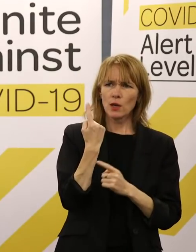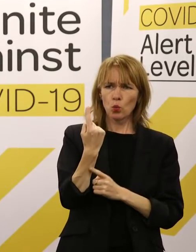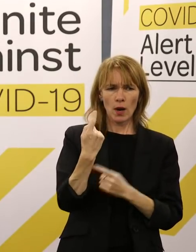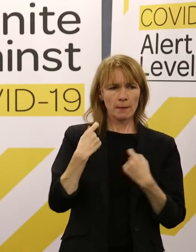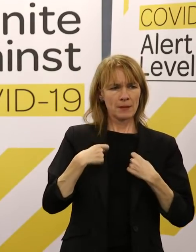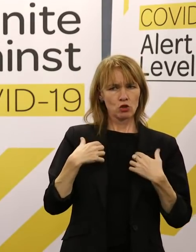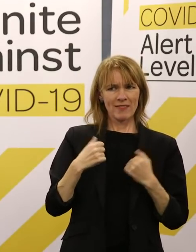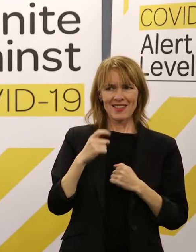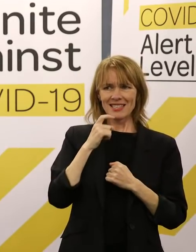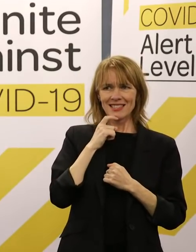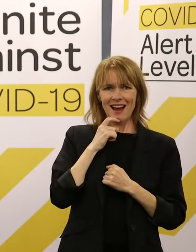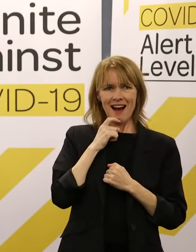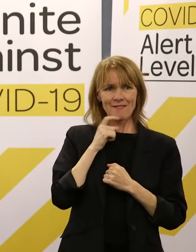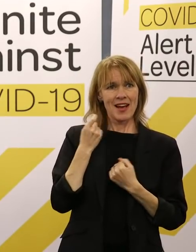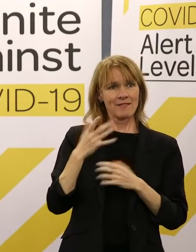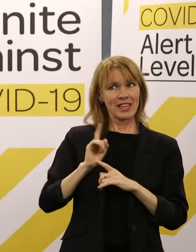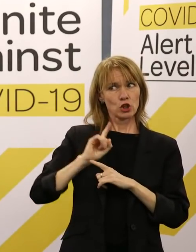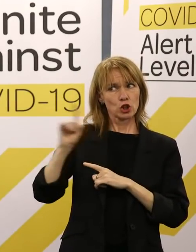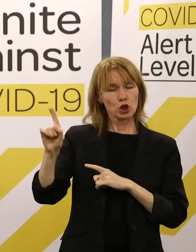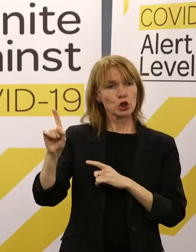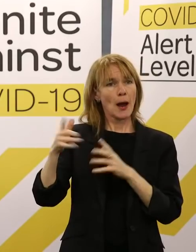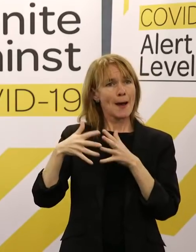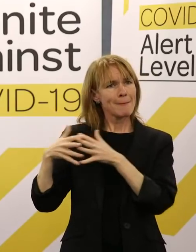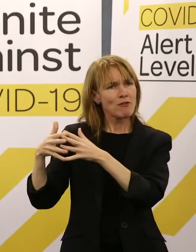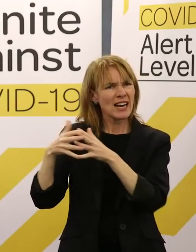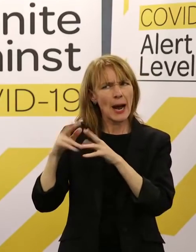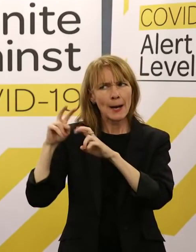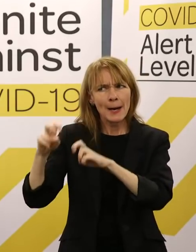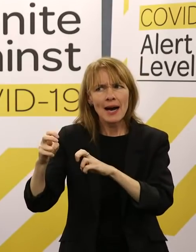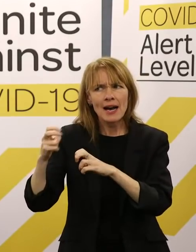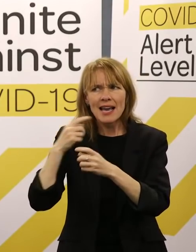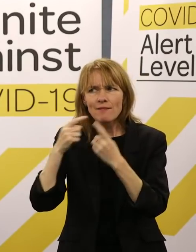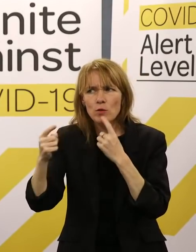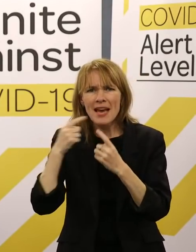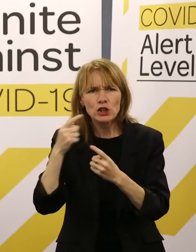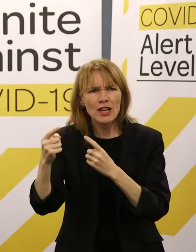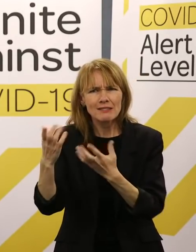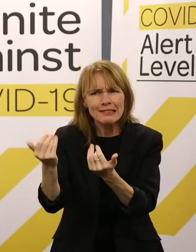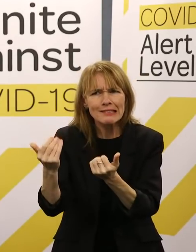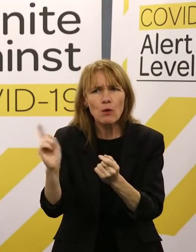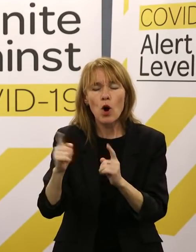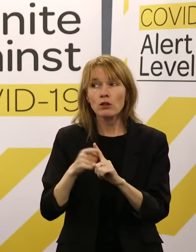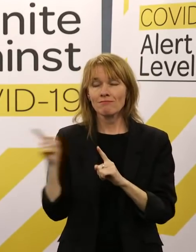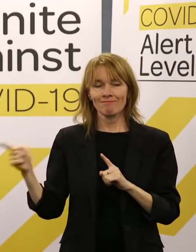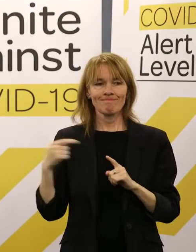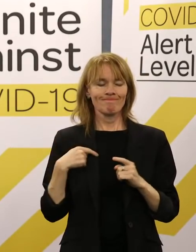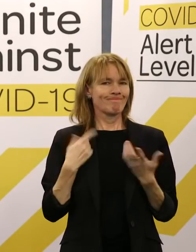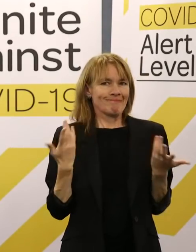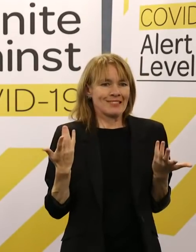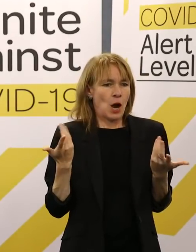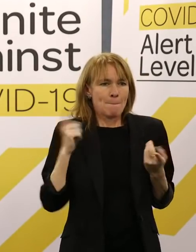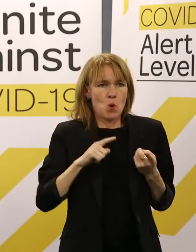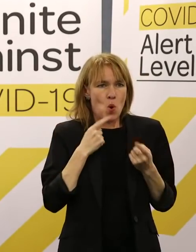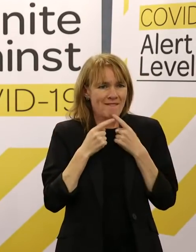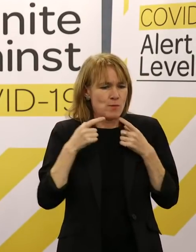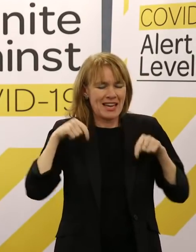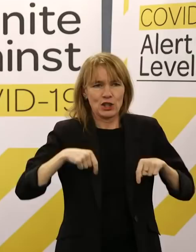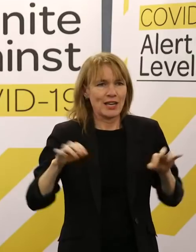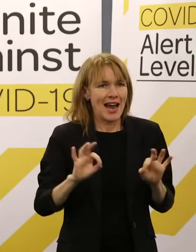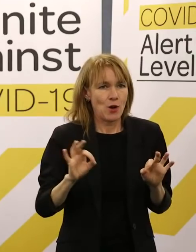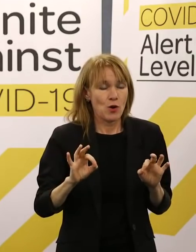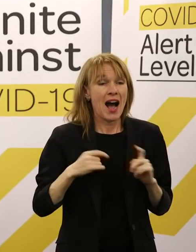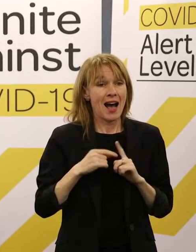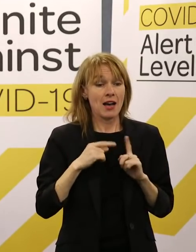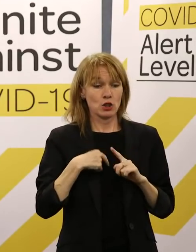involve? I'm sorry I don't have any more detail, but maybe I'll cover that either tomorrow or the day after in my update. I'd be happy to. Yes. One of